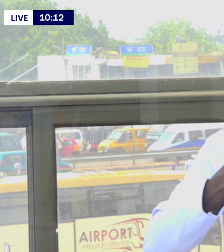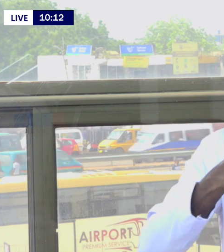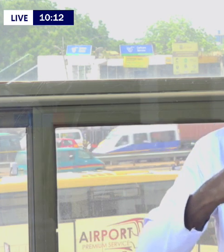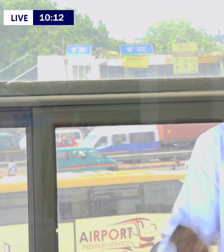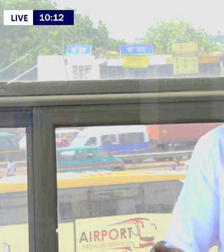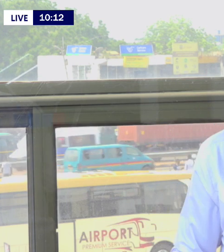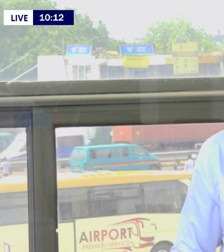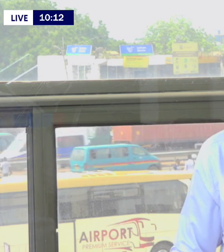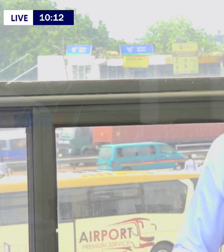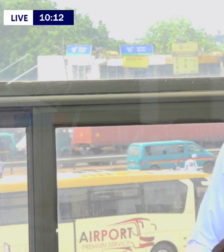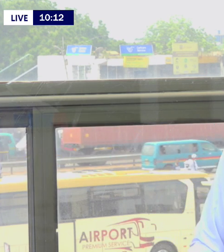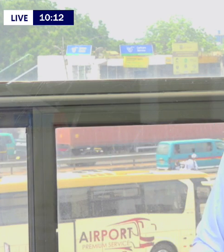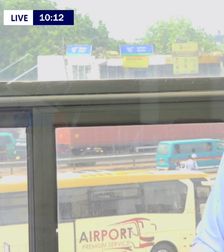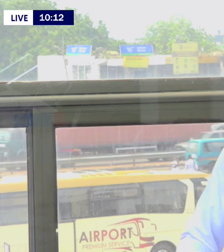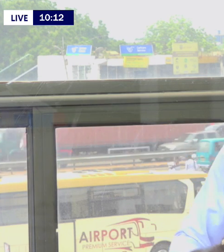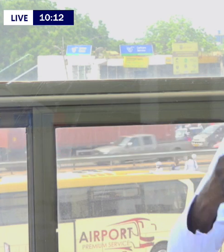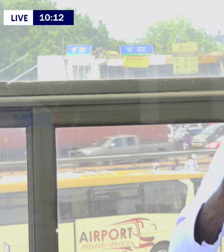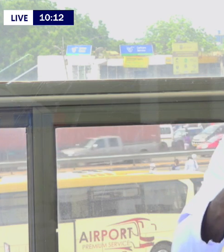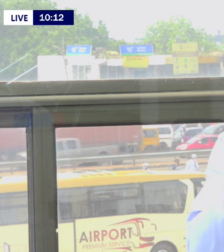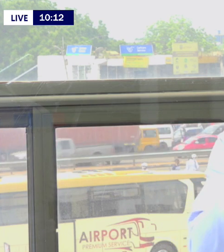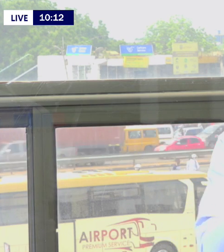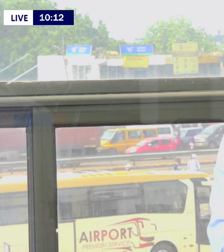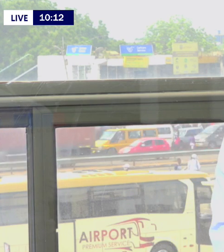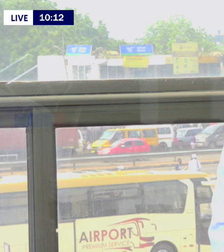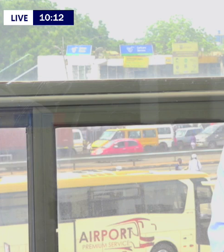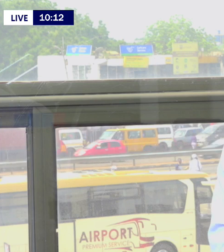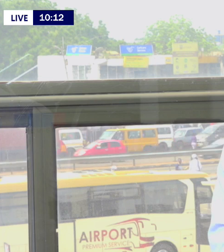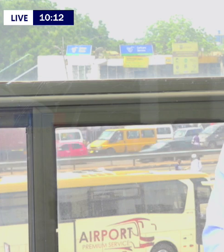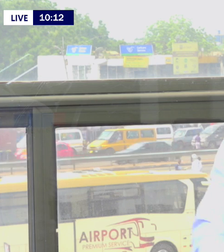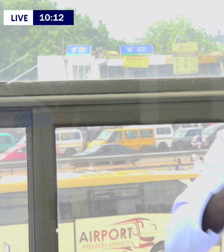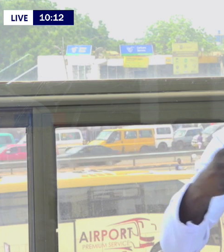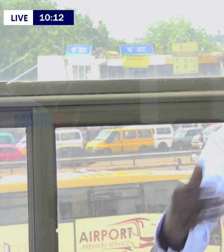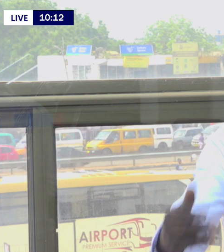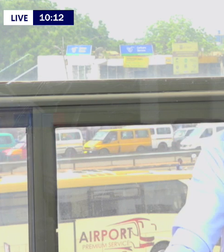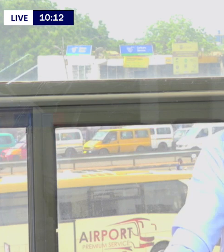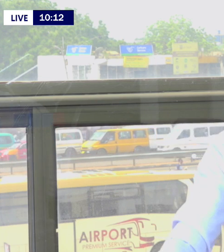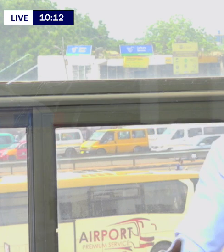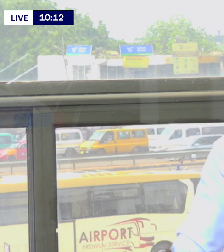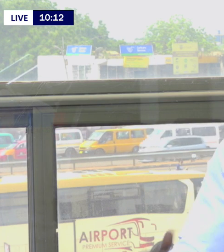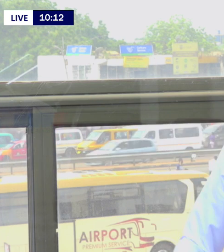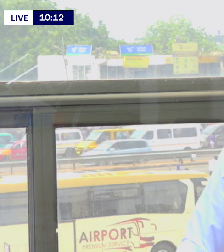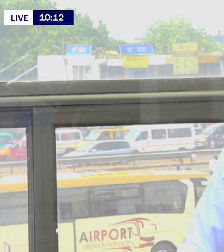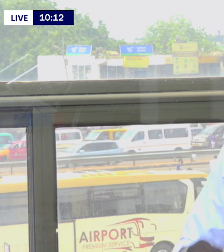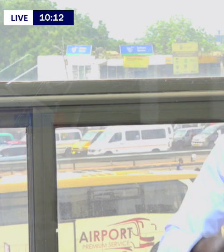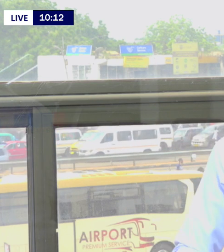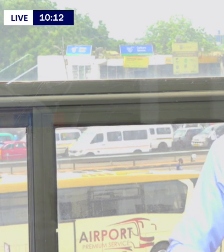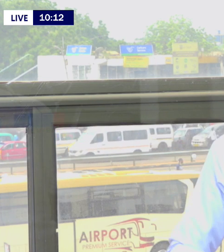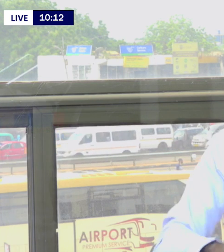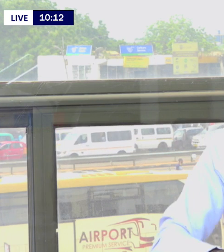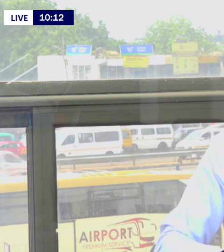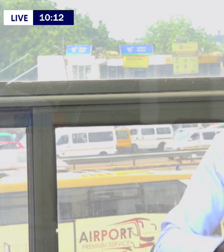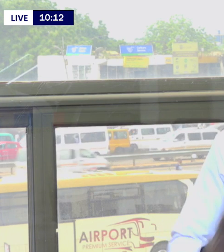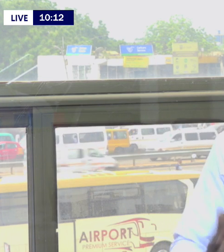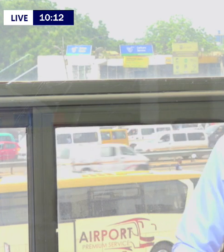omoye Togo for Abepium. Ye di omu voter ID Togo dear, omu ID card Togo dear, ni omu ID card Ghana